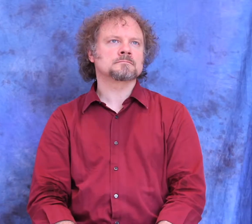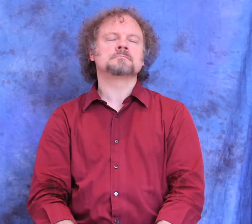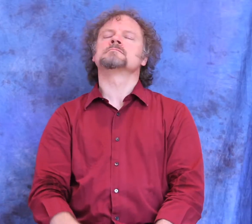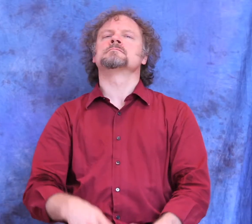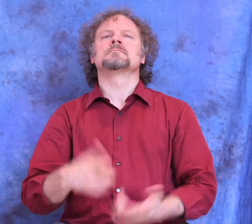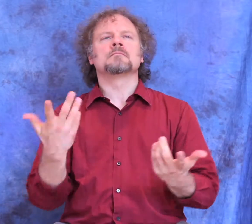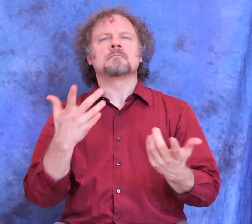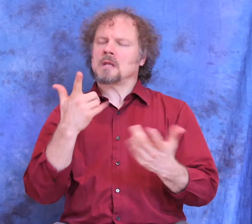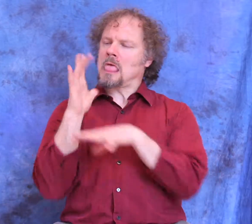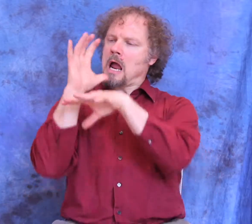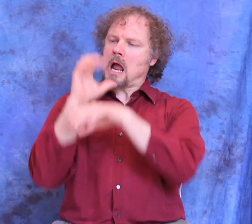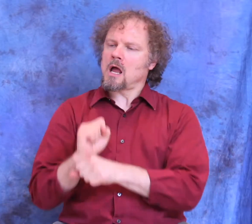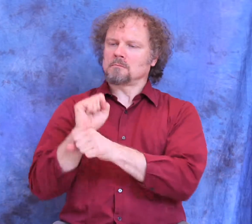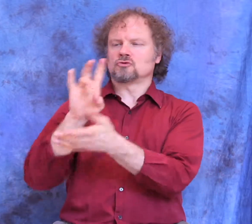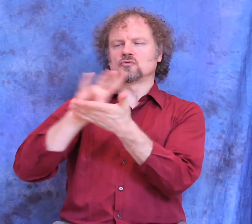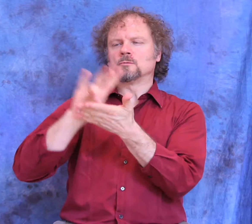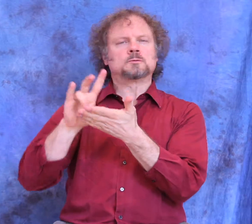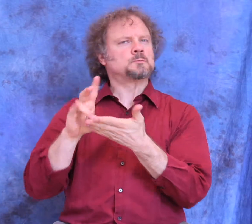What are the customs of Shavuos?